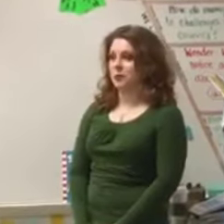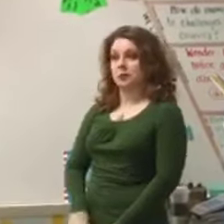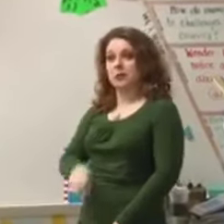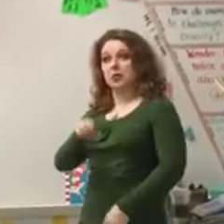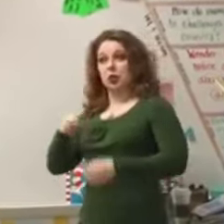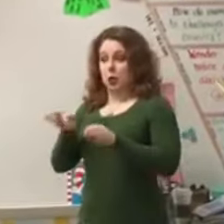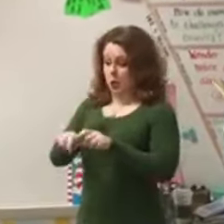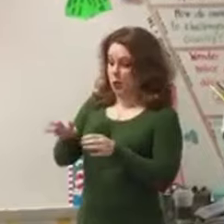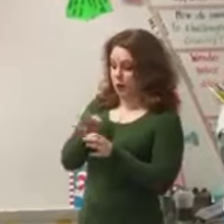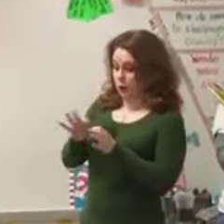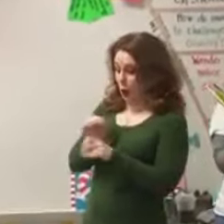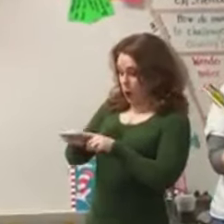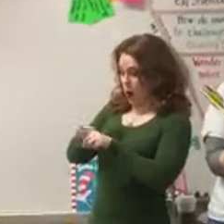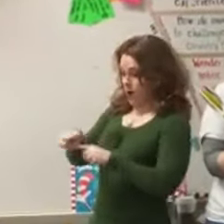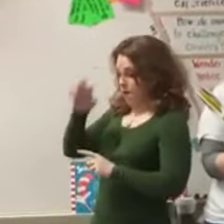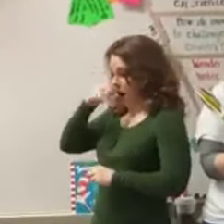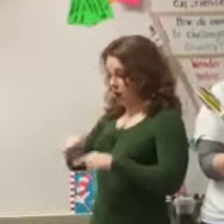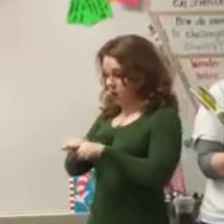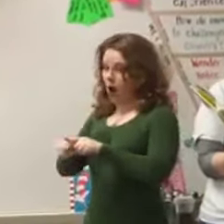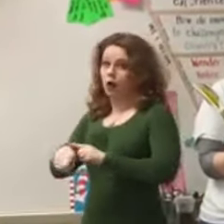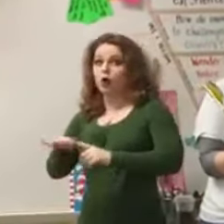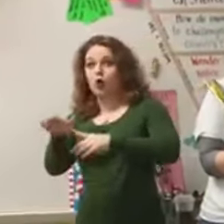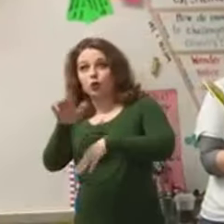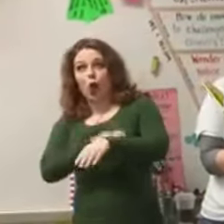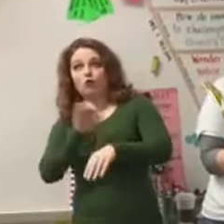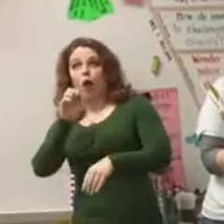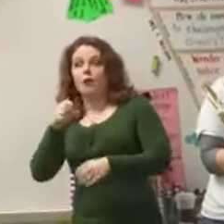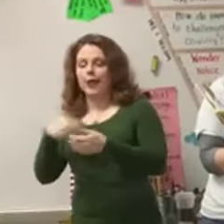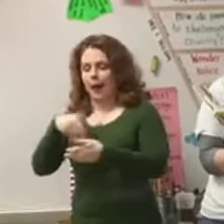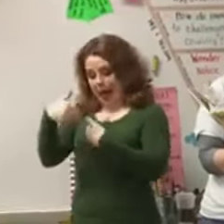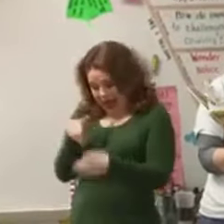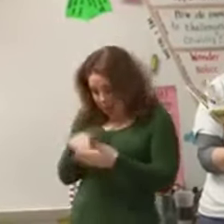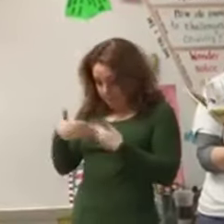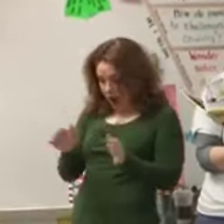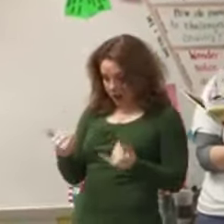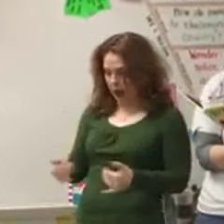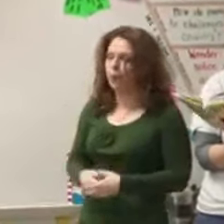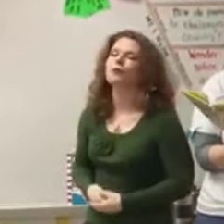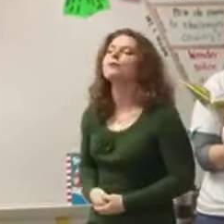Sue sews socks, a fox in socks now. Slow Joe Crow sews knocks in box now.